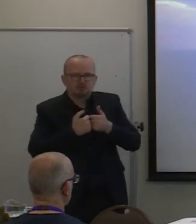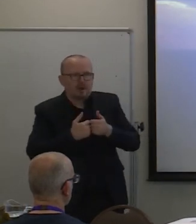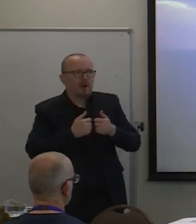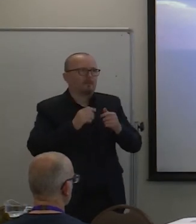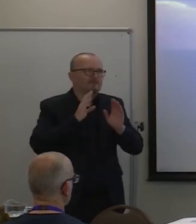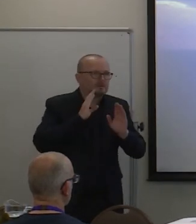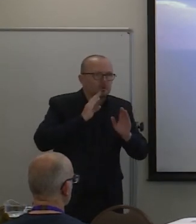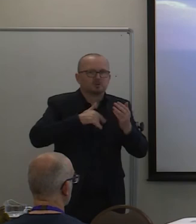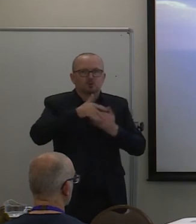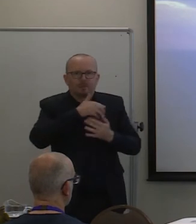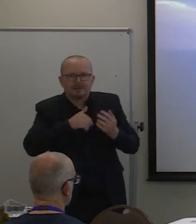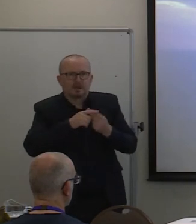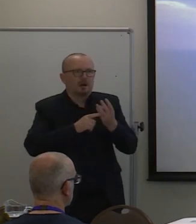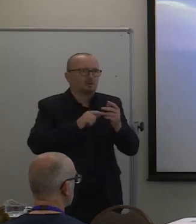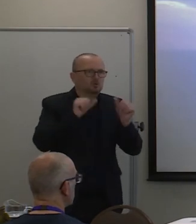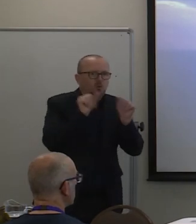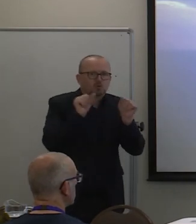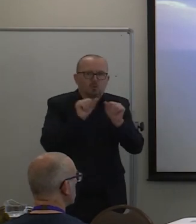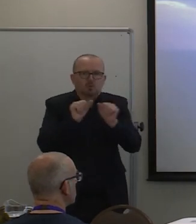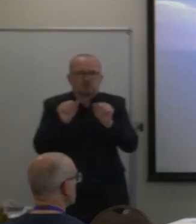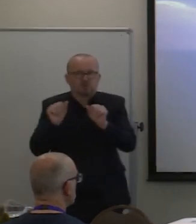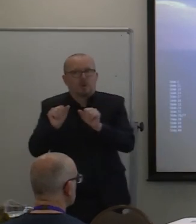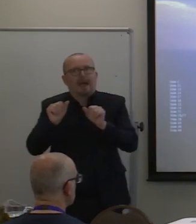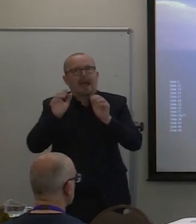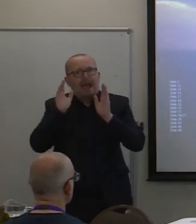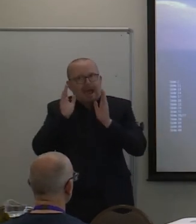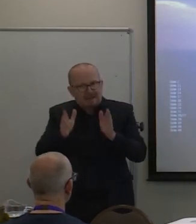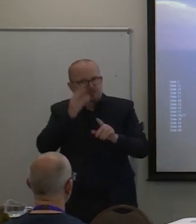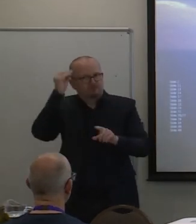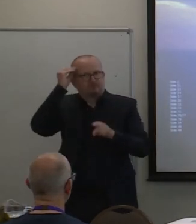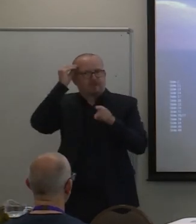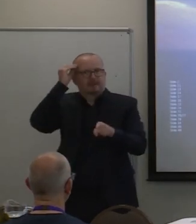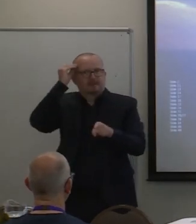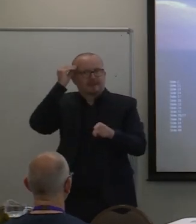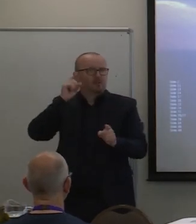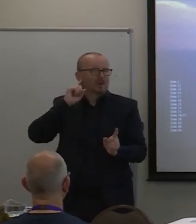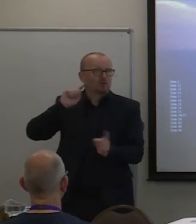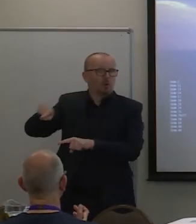and how to connect with people, we're already behind the times. Thank you very much.